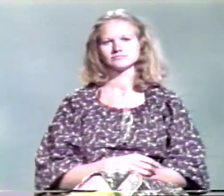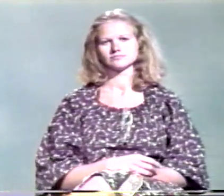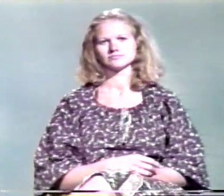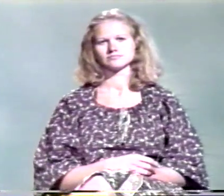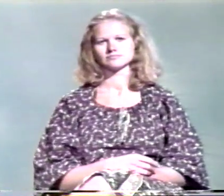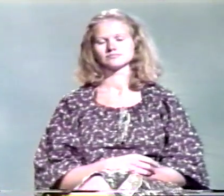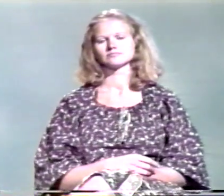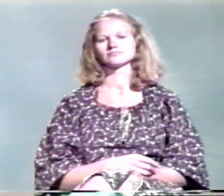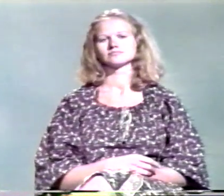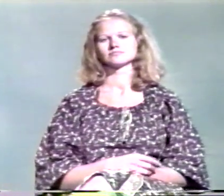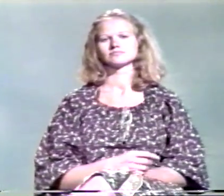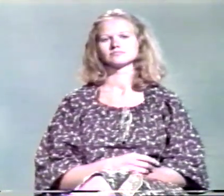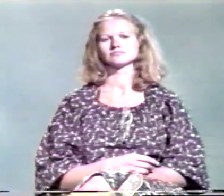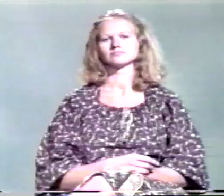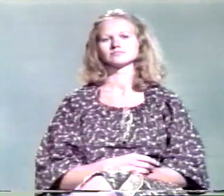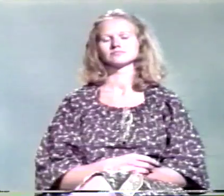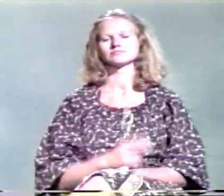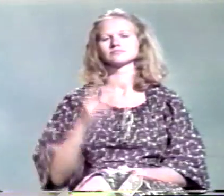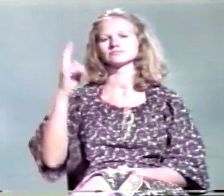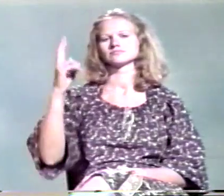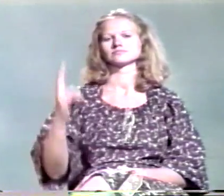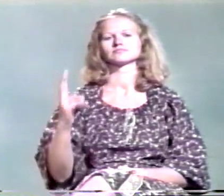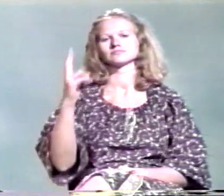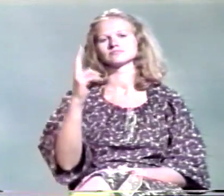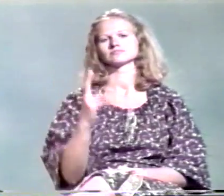Two people walking side by side.